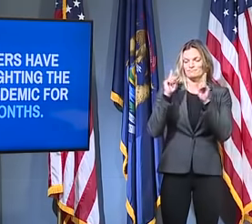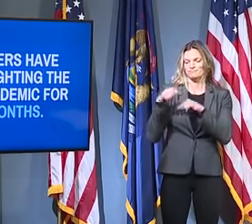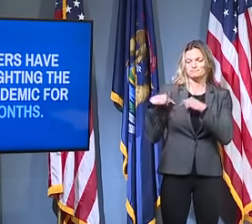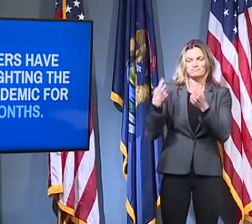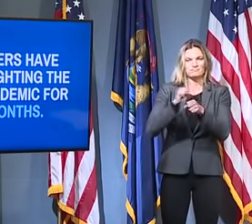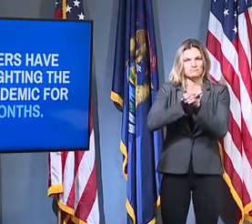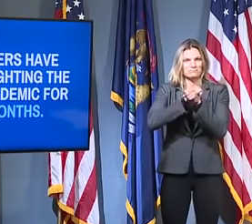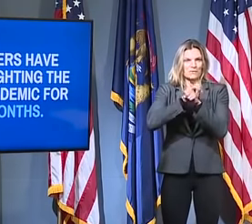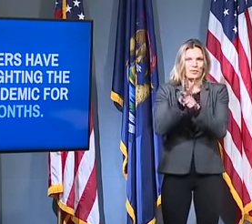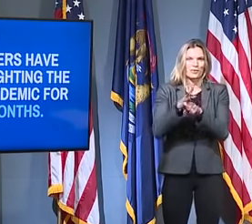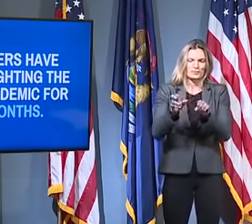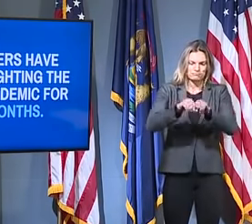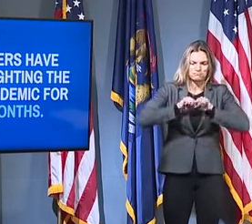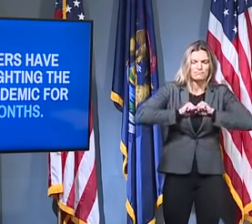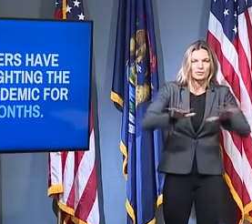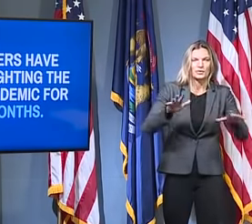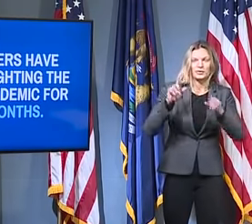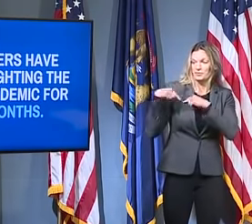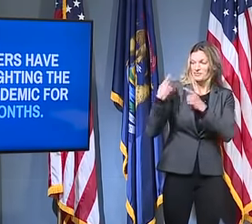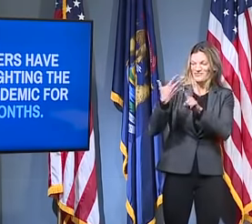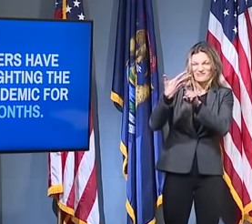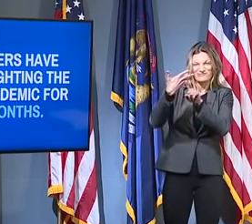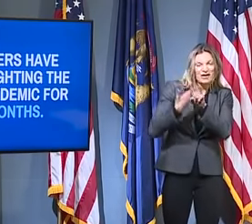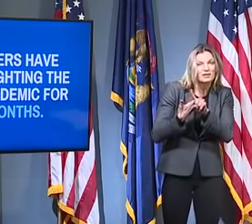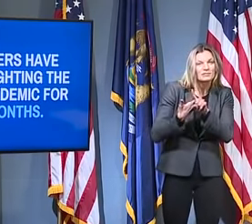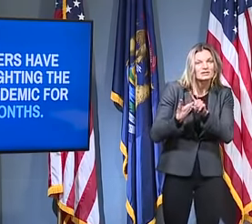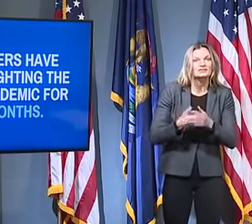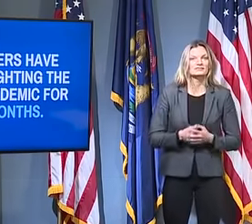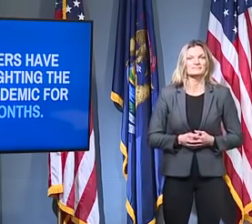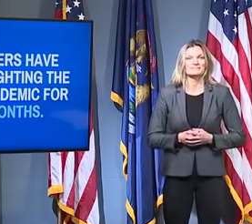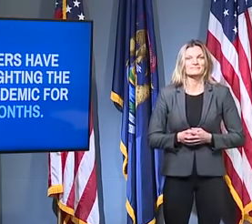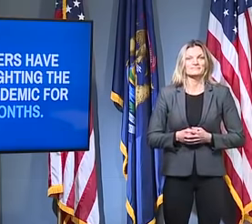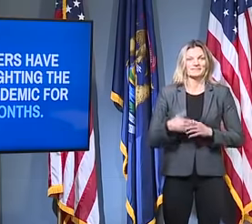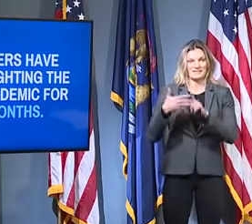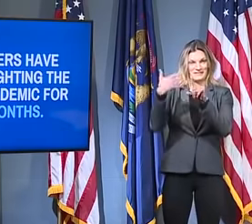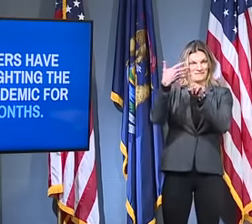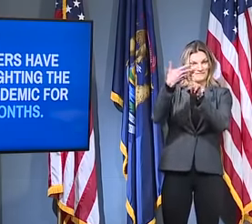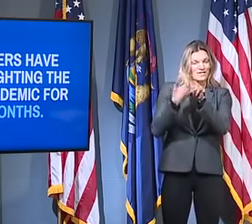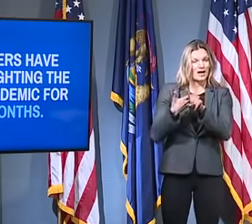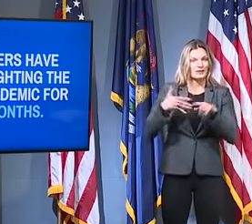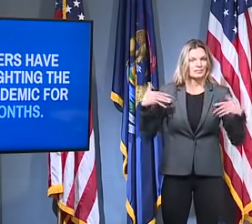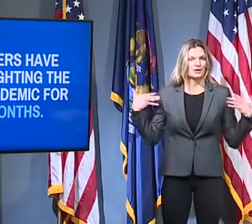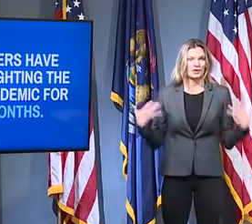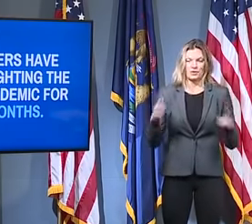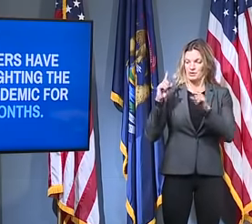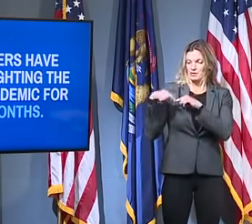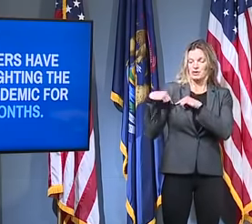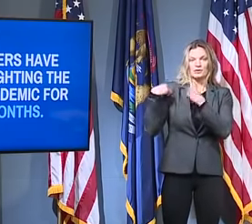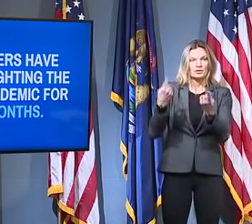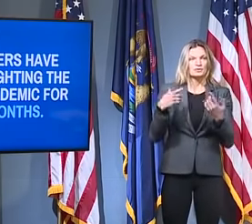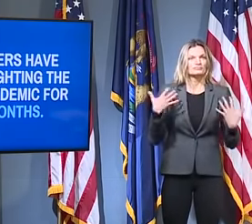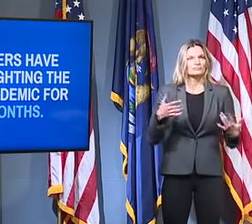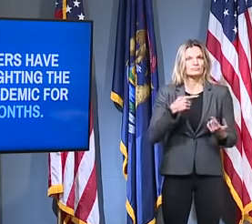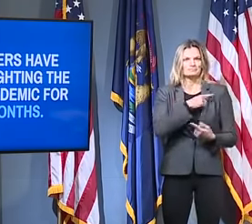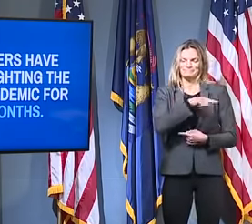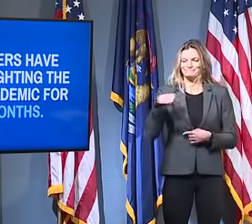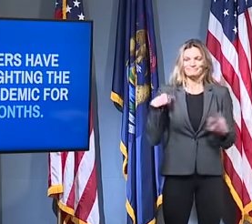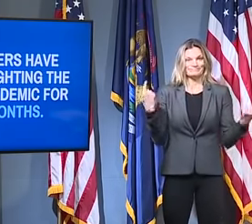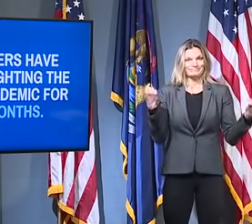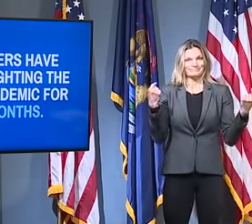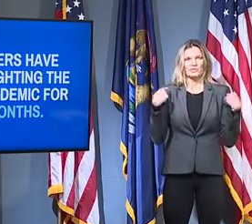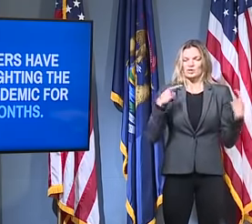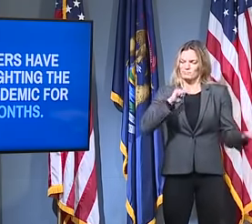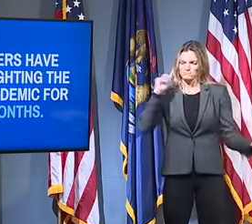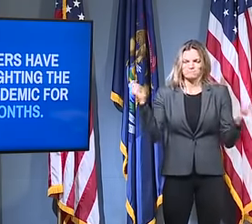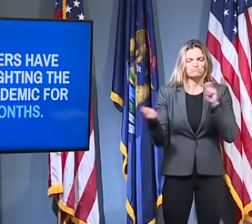COVID-19 pandemic for over 5 months. We took one of the most aggressive approaches in the nation against this virus,